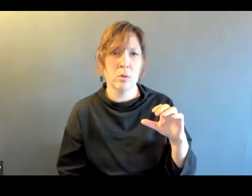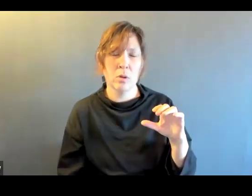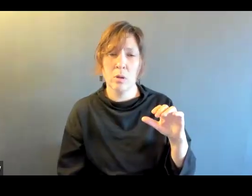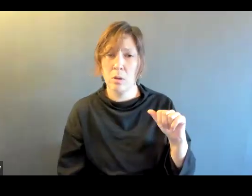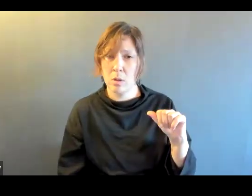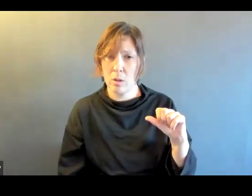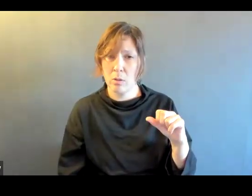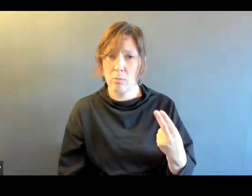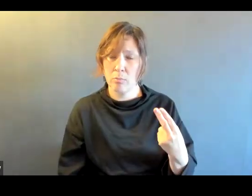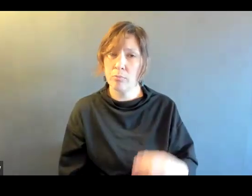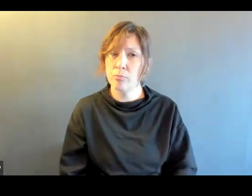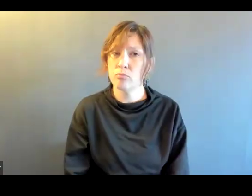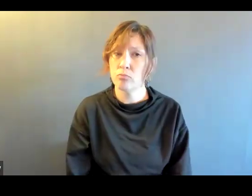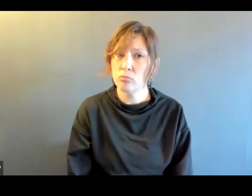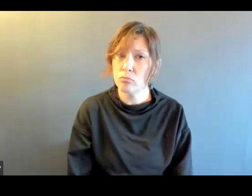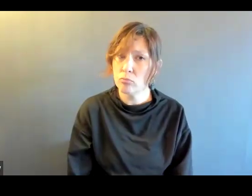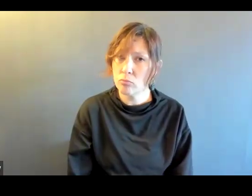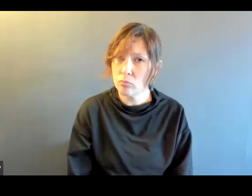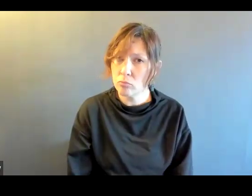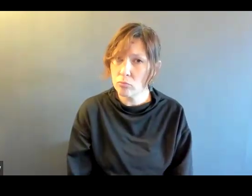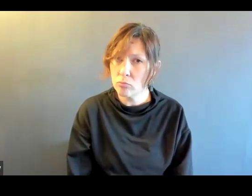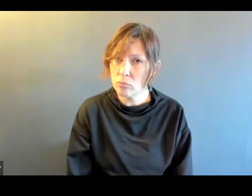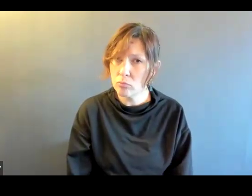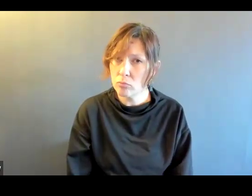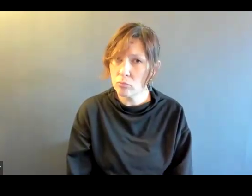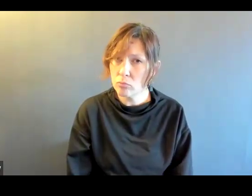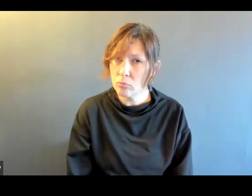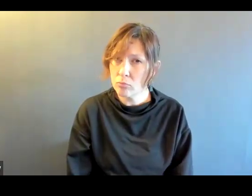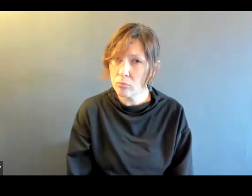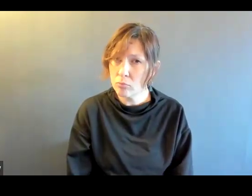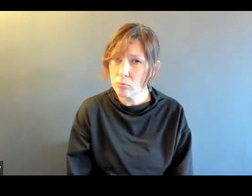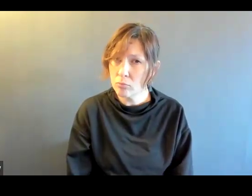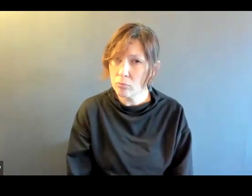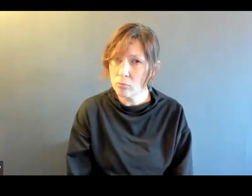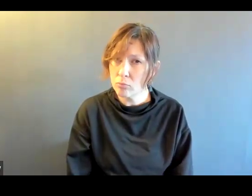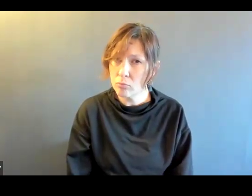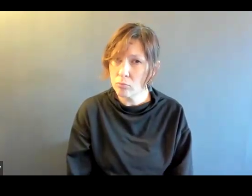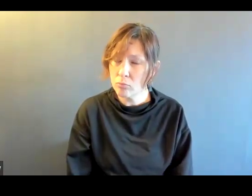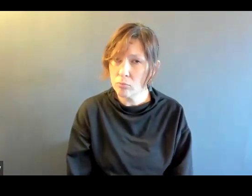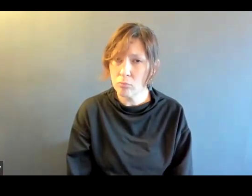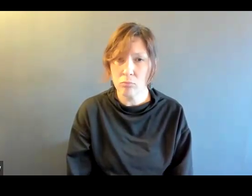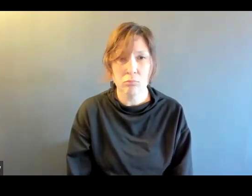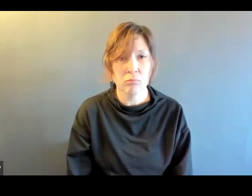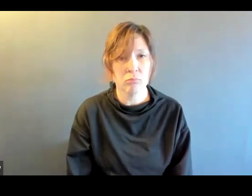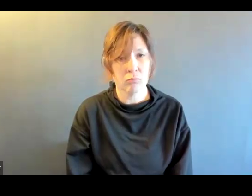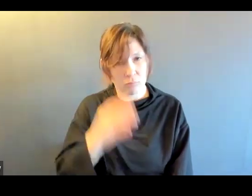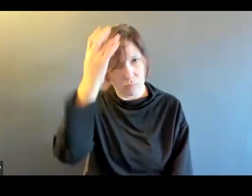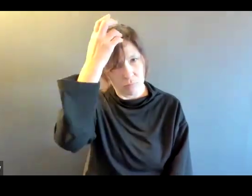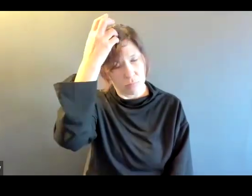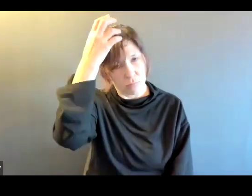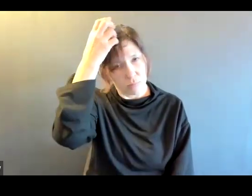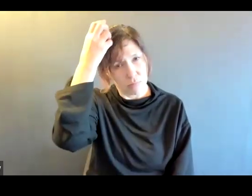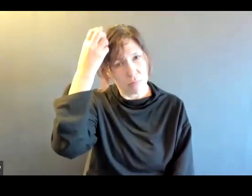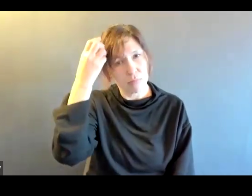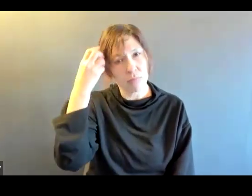is more than your eyes can see. It's not defined by numbers. We define cash